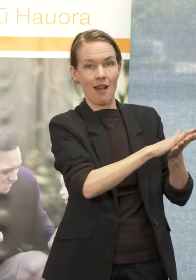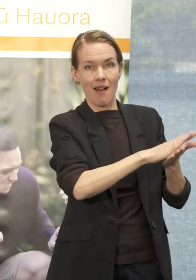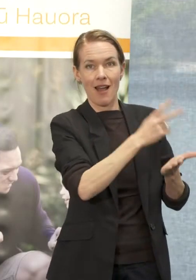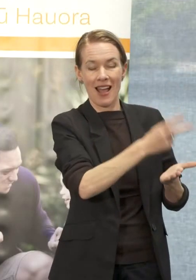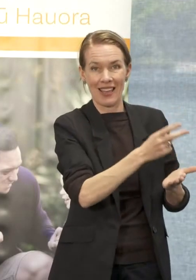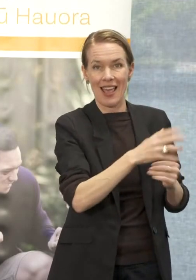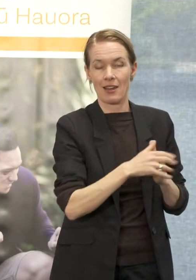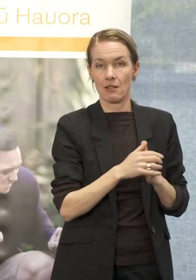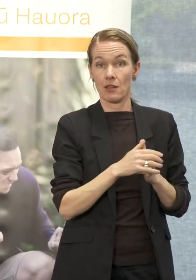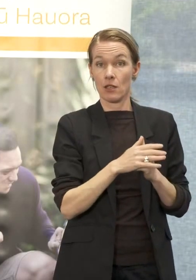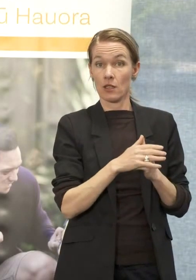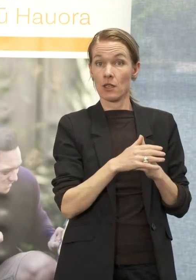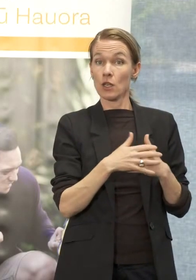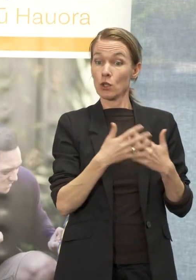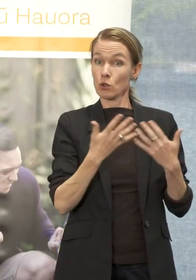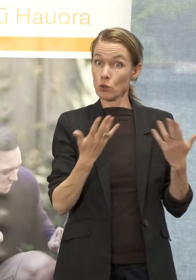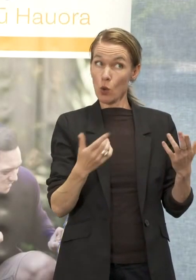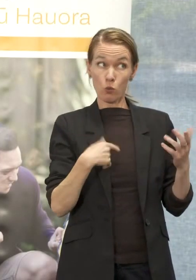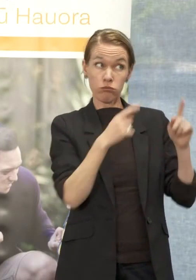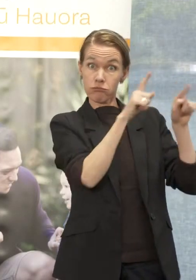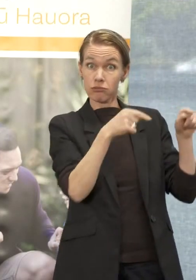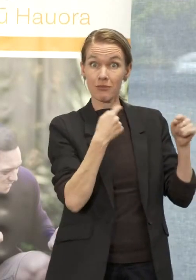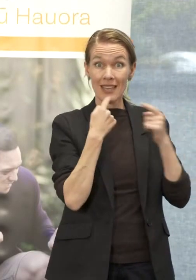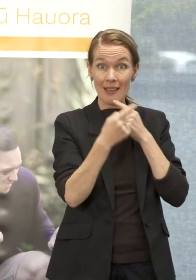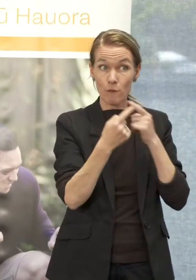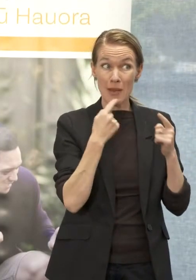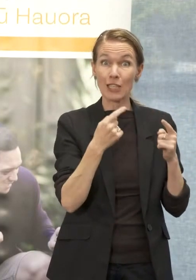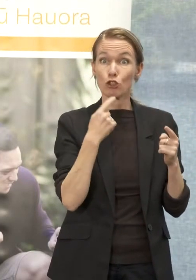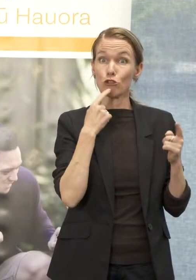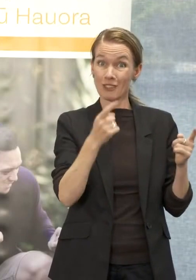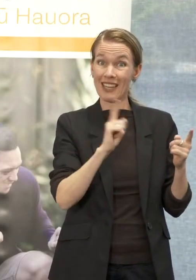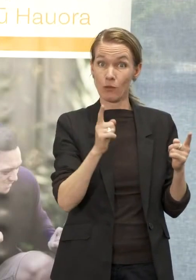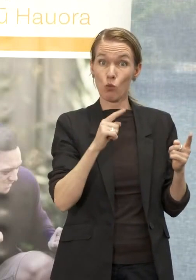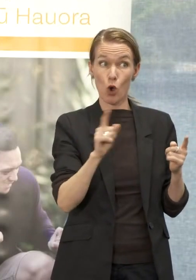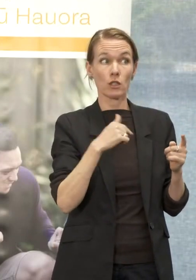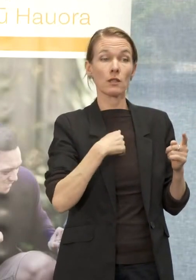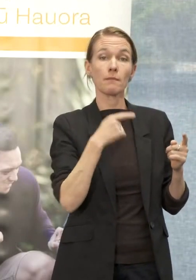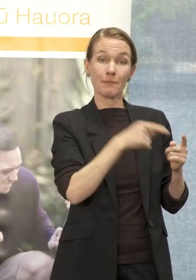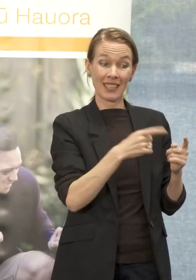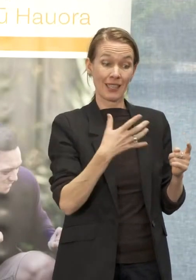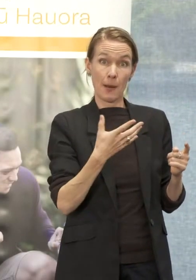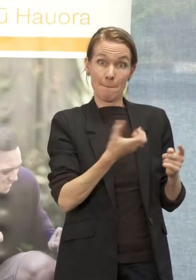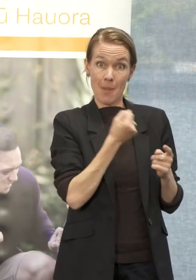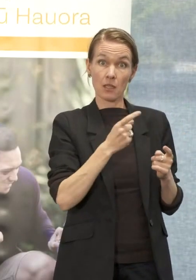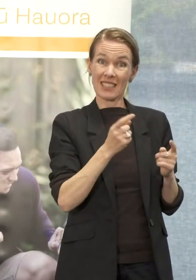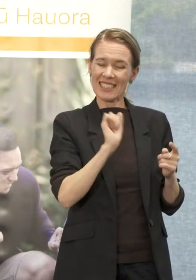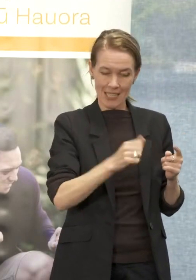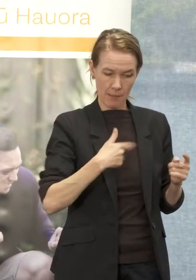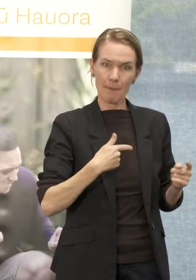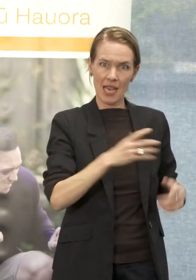said use hand sanitizer before and after using the lid. The